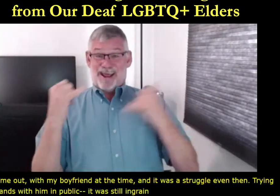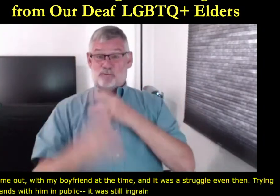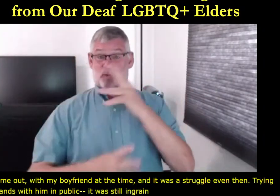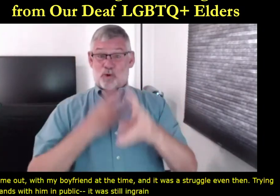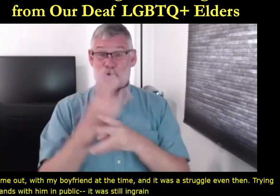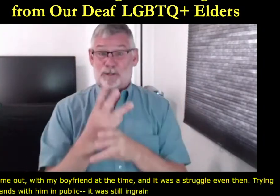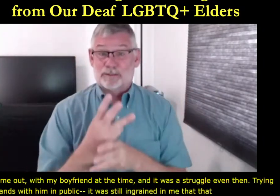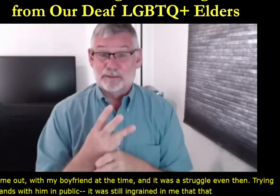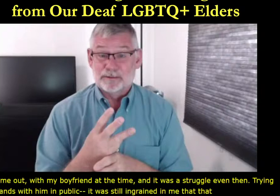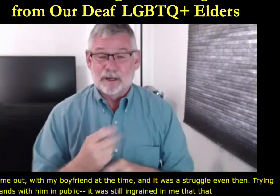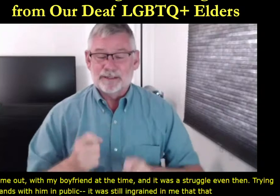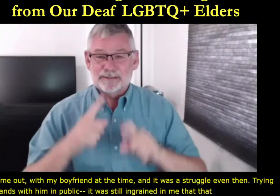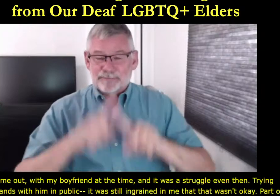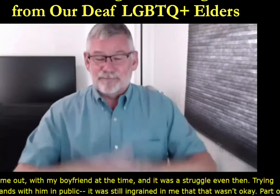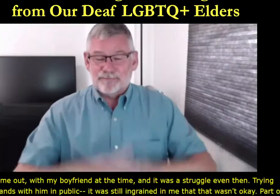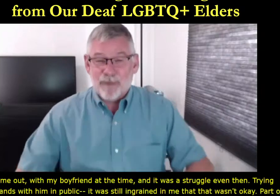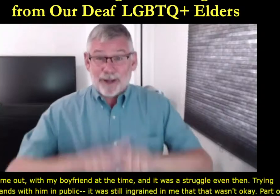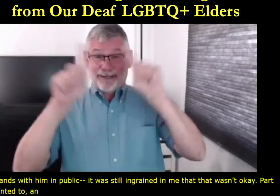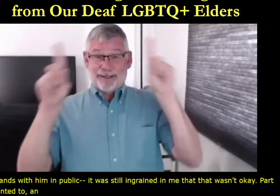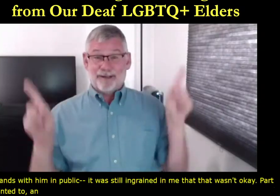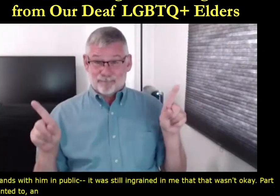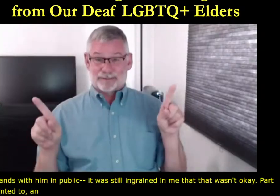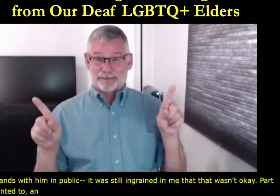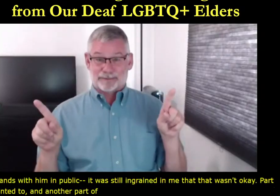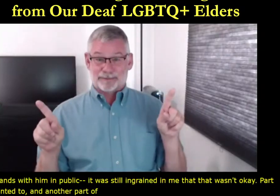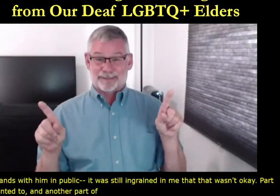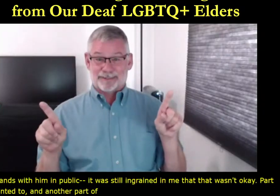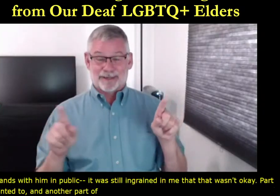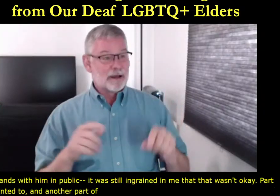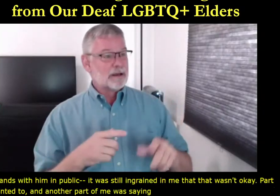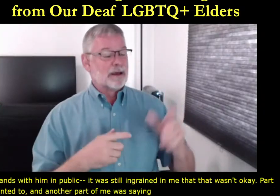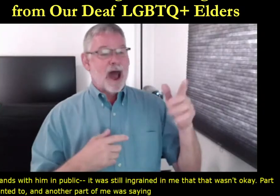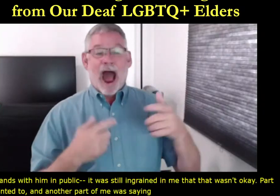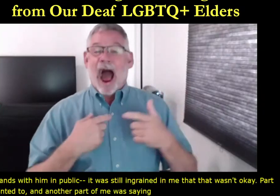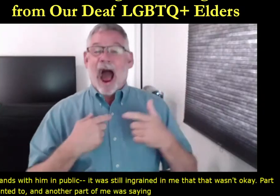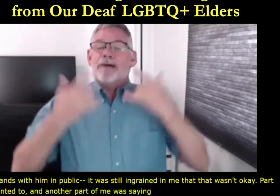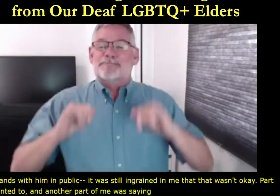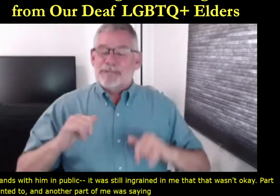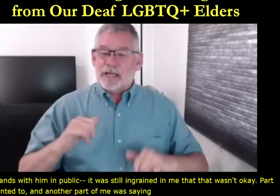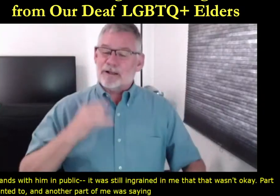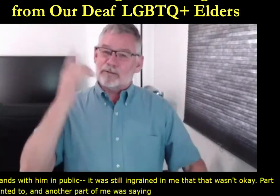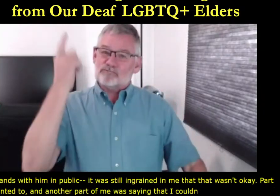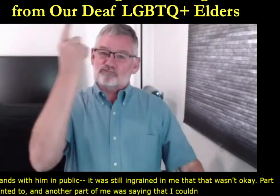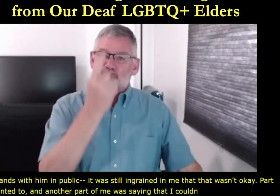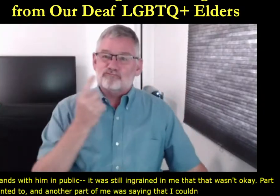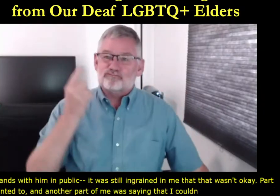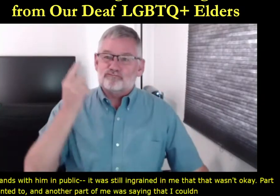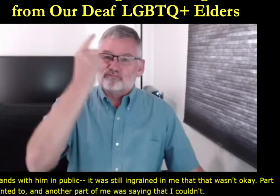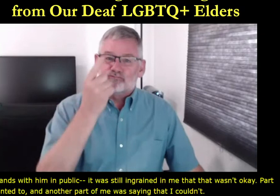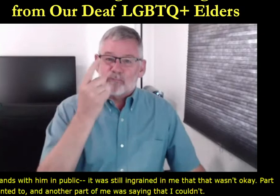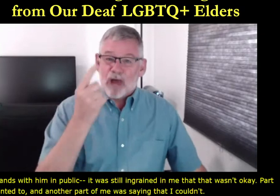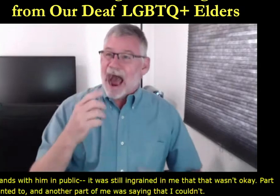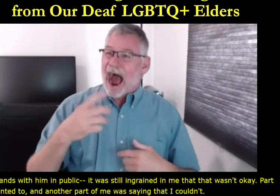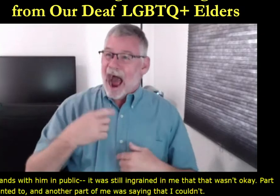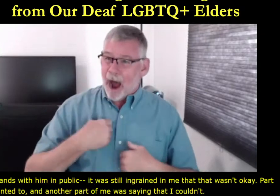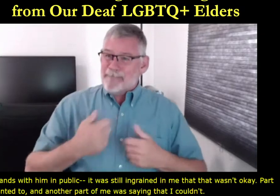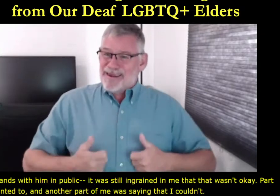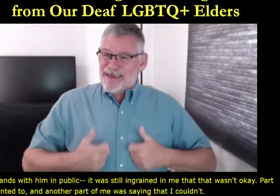today in this environment and this you know what's going on in society i wonder